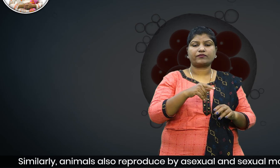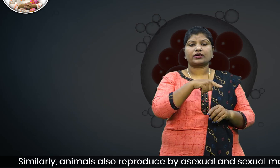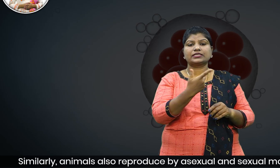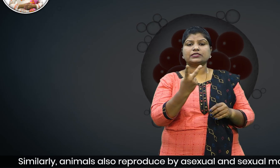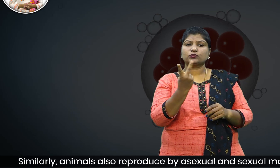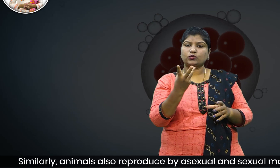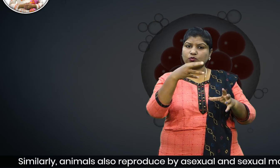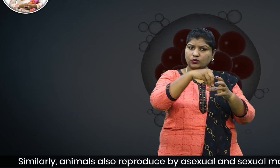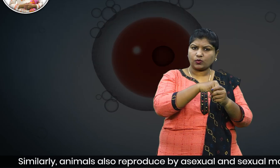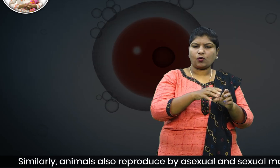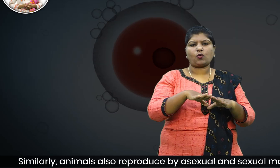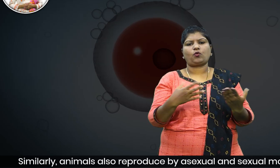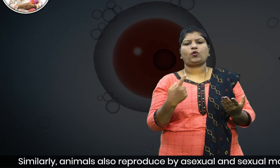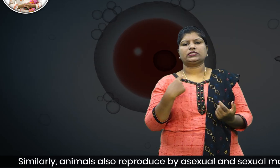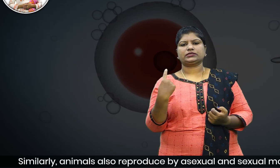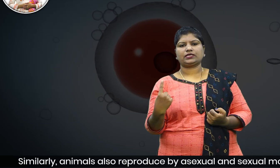reproduction.